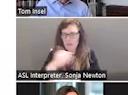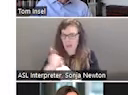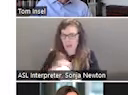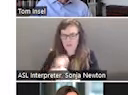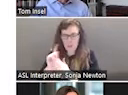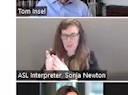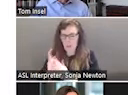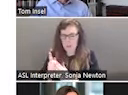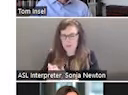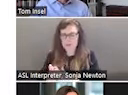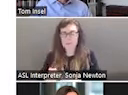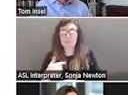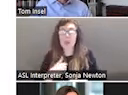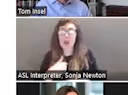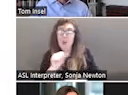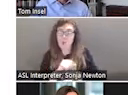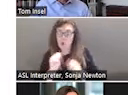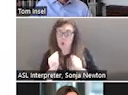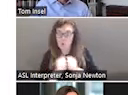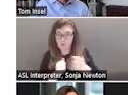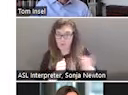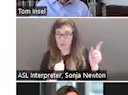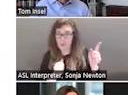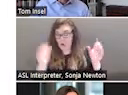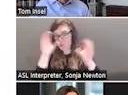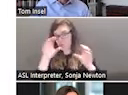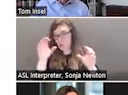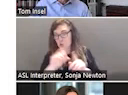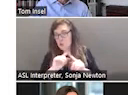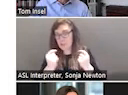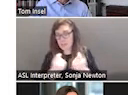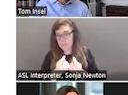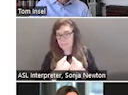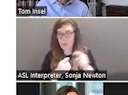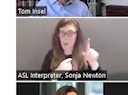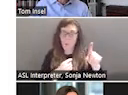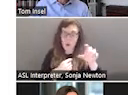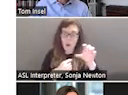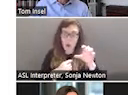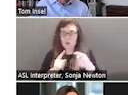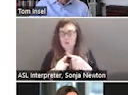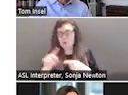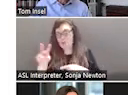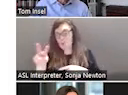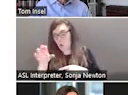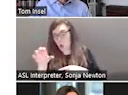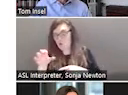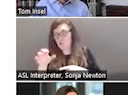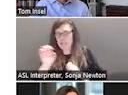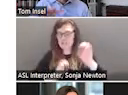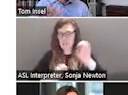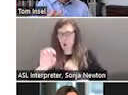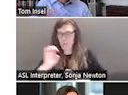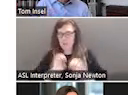and I was stunned to find out that at any given moment, they're doing 100 to 200 experiments on Google search. You know,